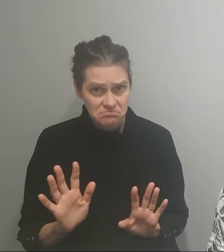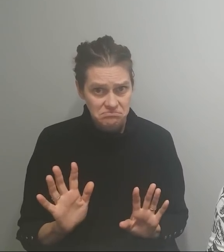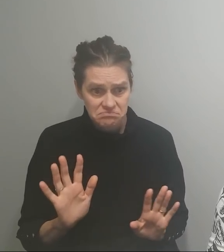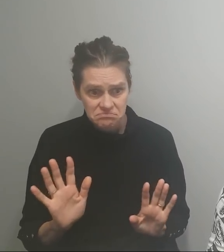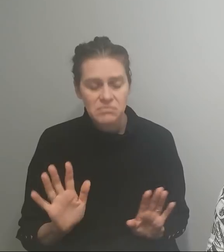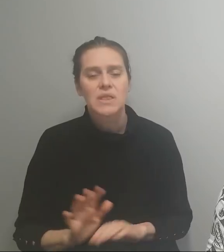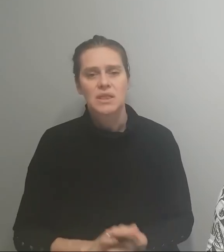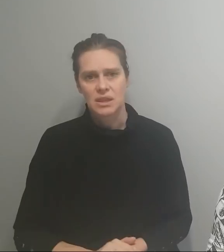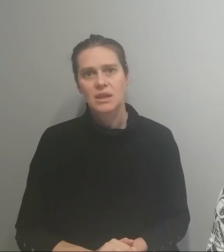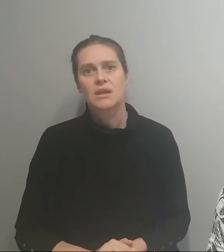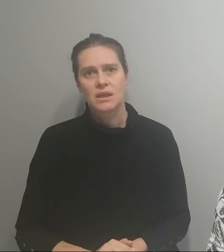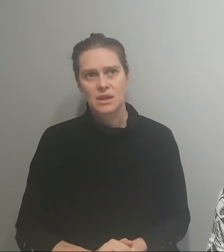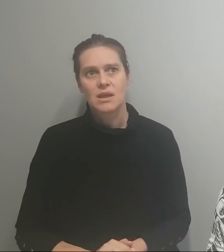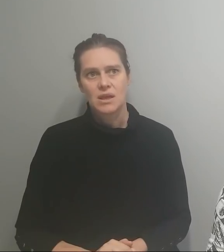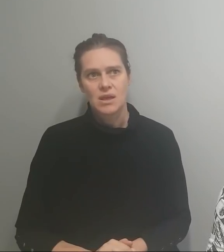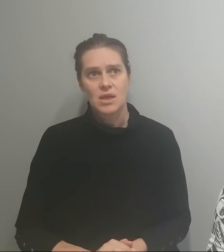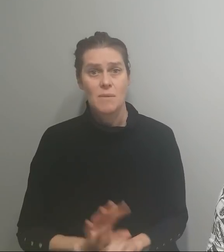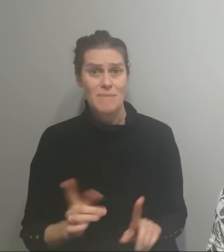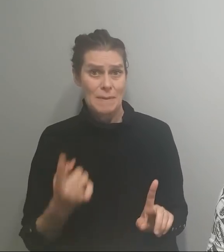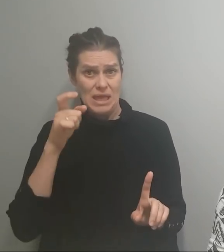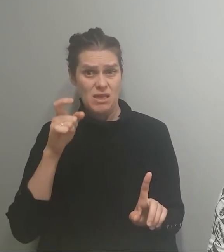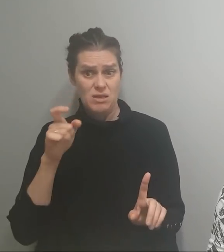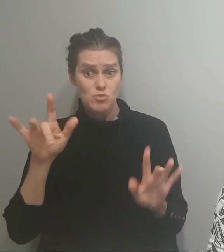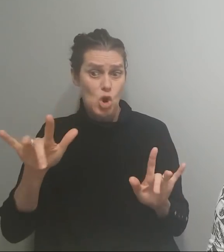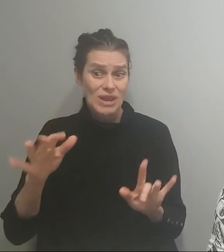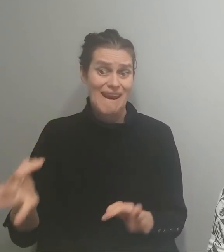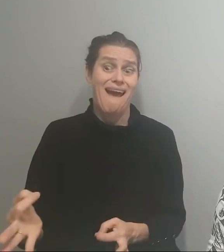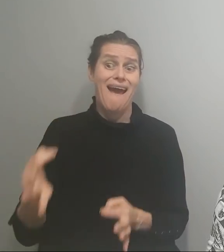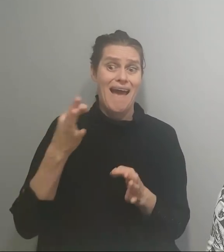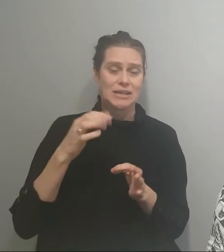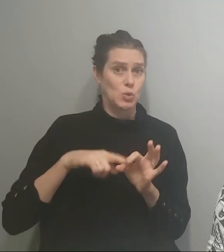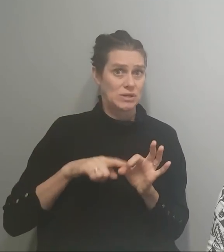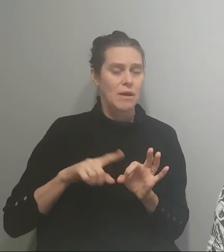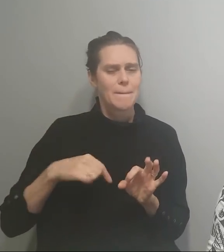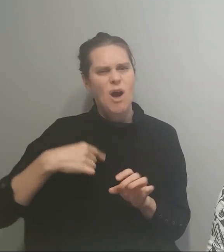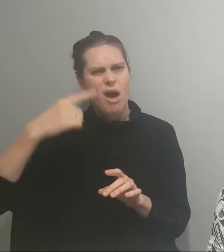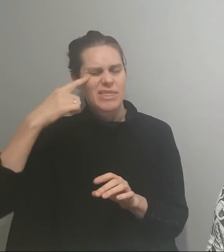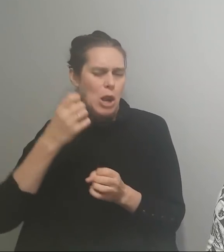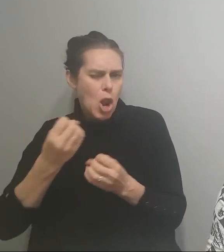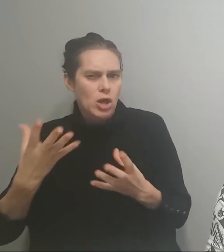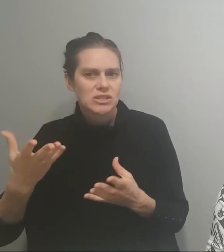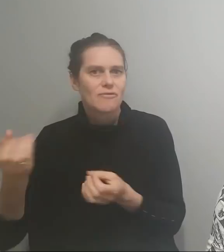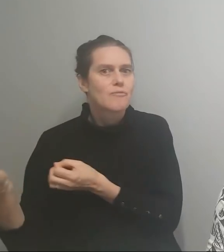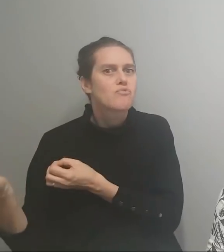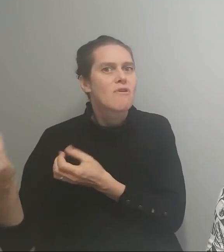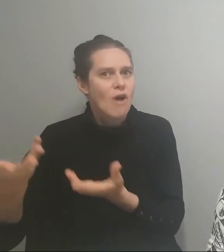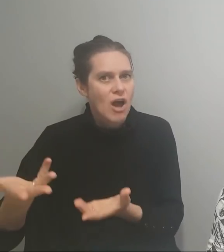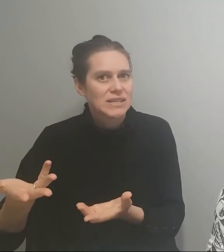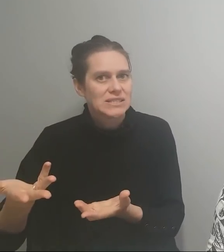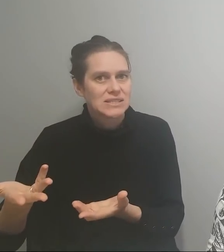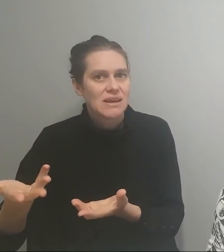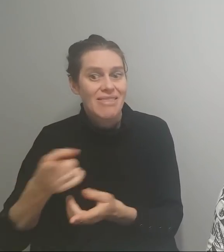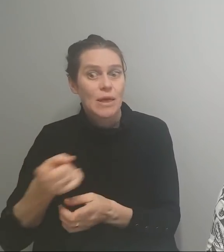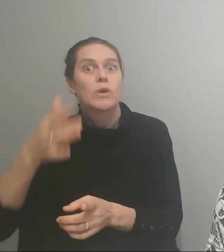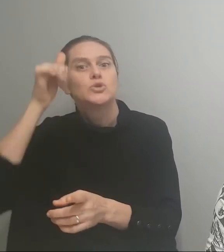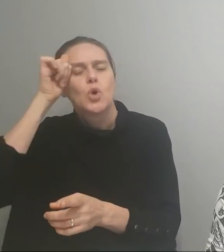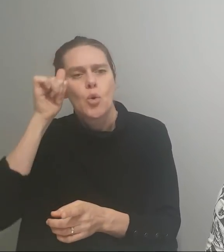Probably the thing that hasn't been asked directly, but I know providers are really interested in, is when will we know about our